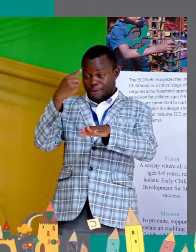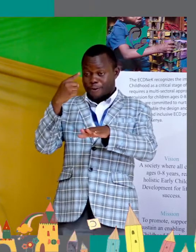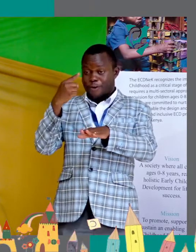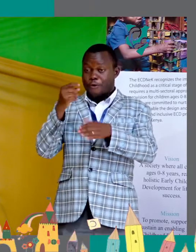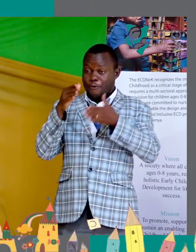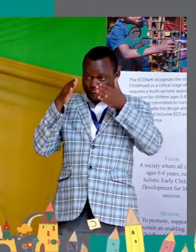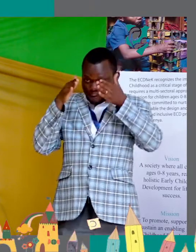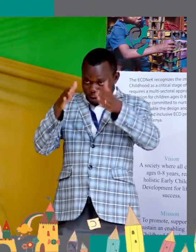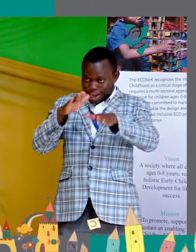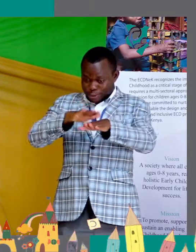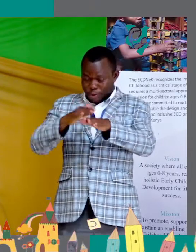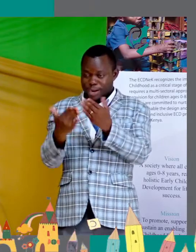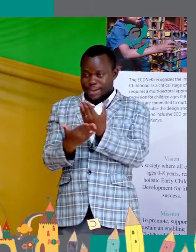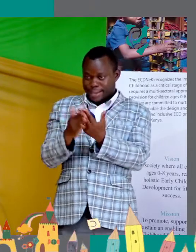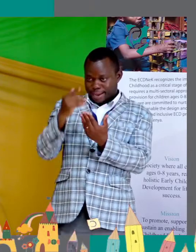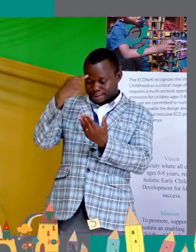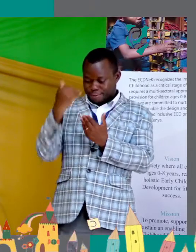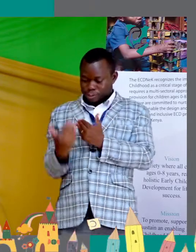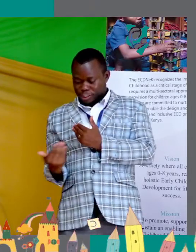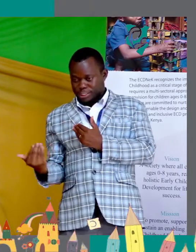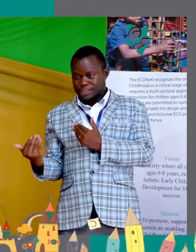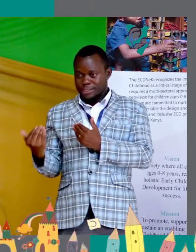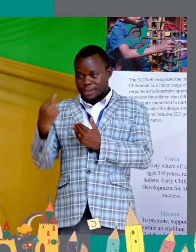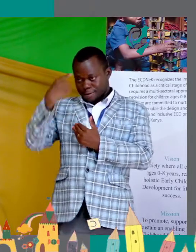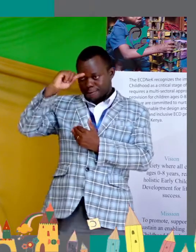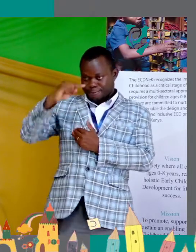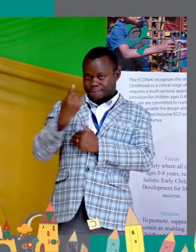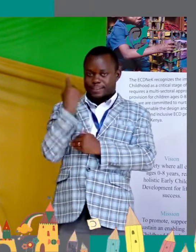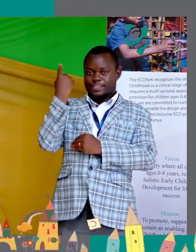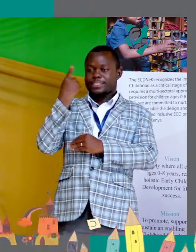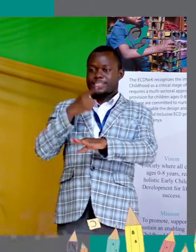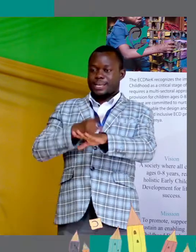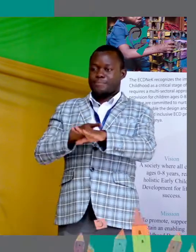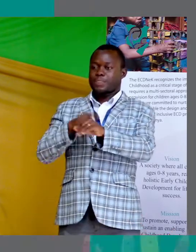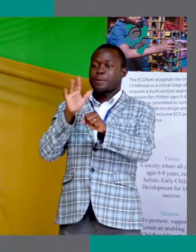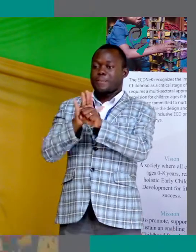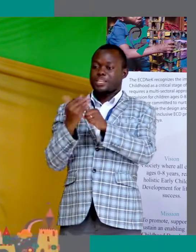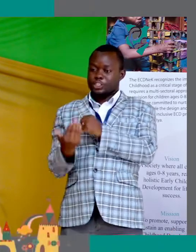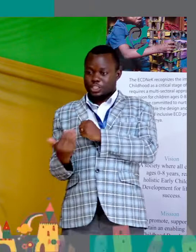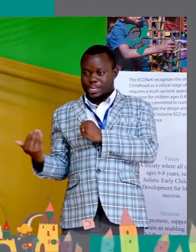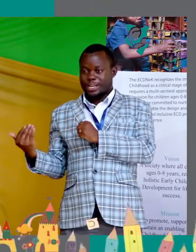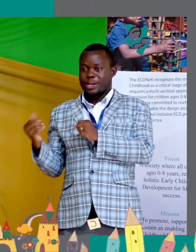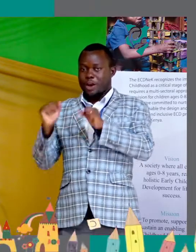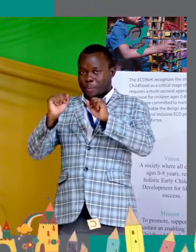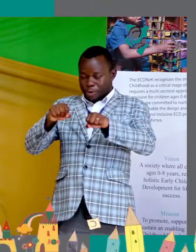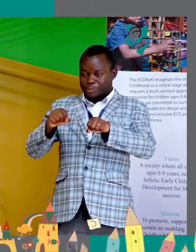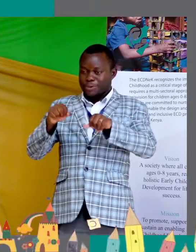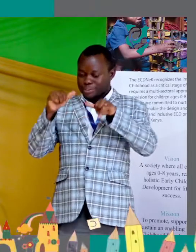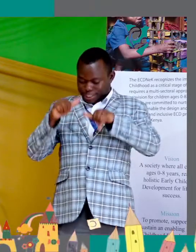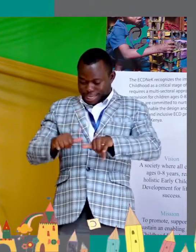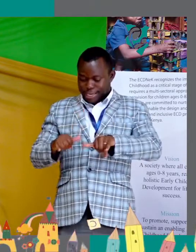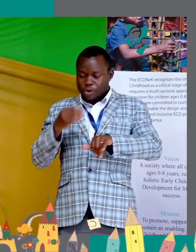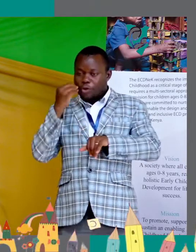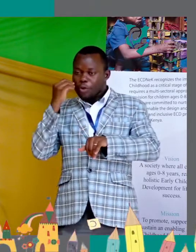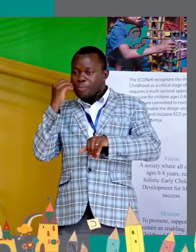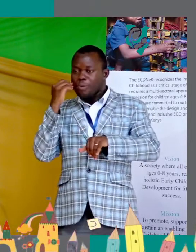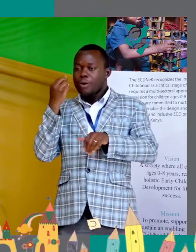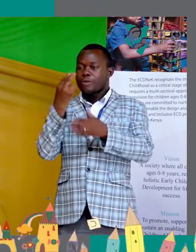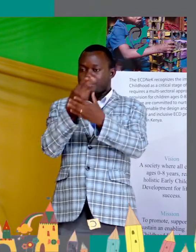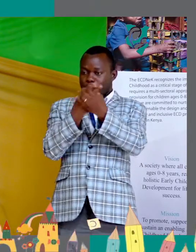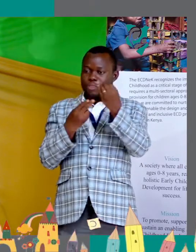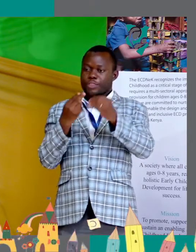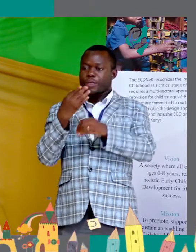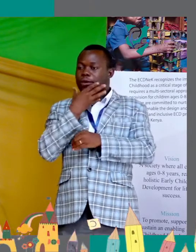for our children. For the first time, many children had the opportunity to stay with their both parents at the same time.